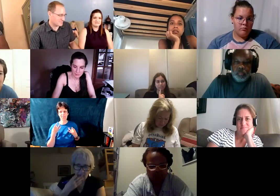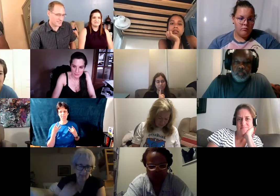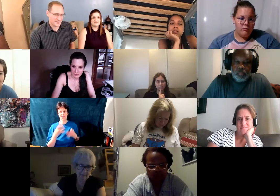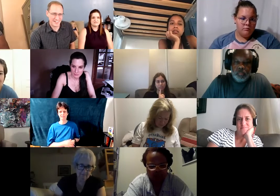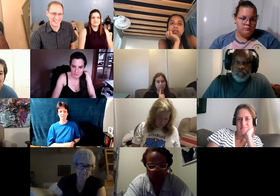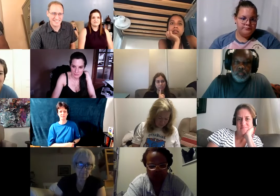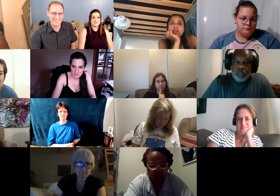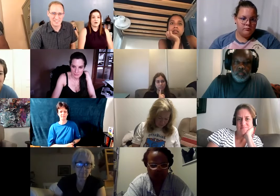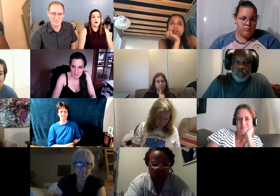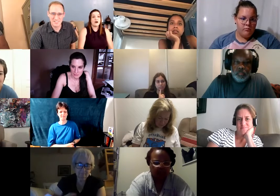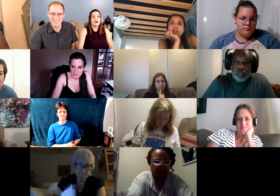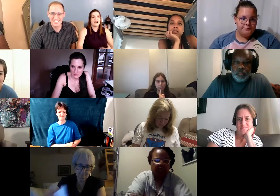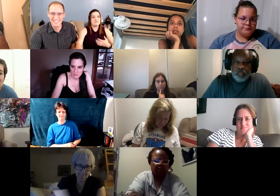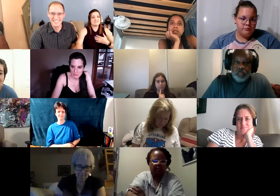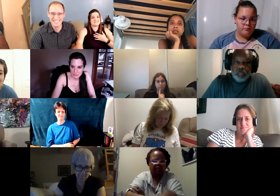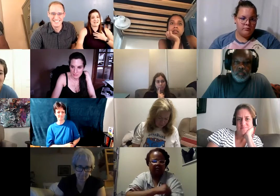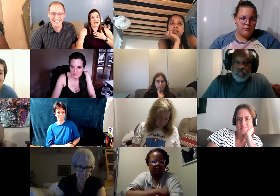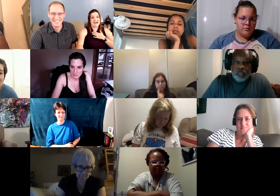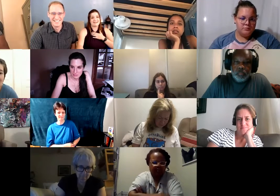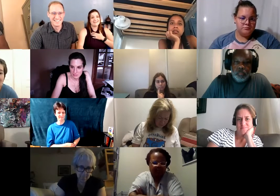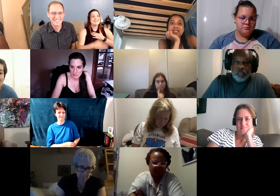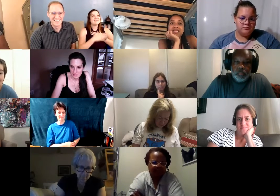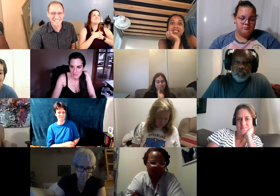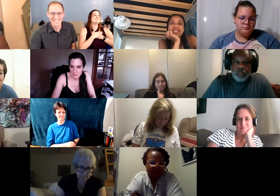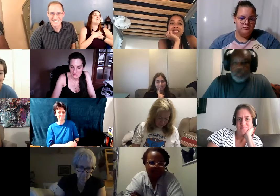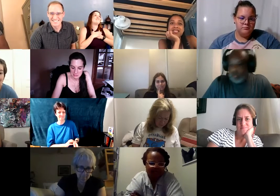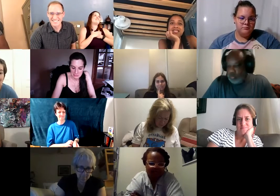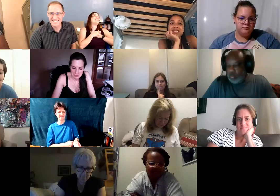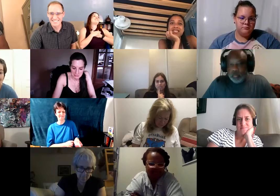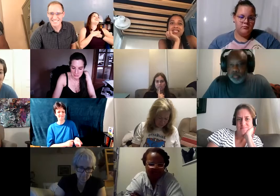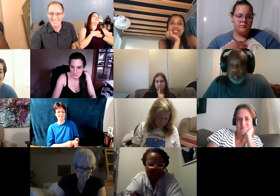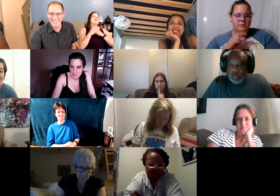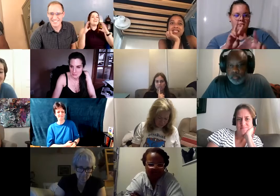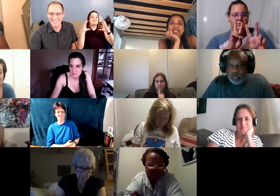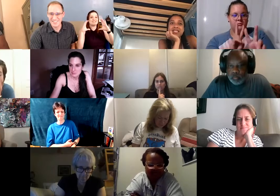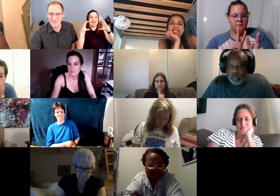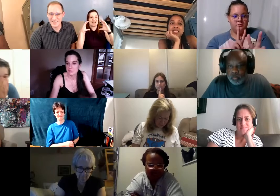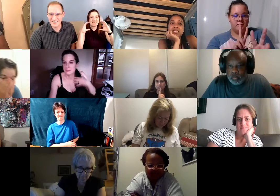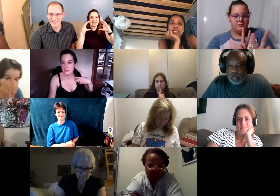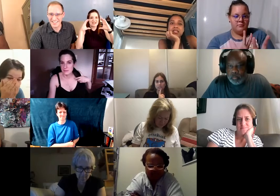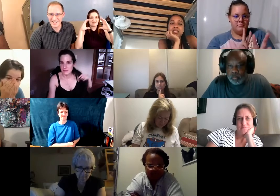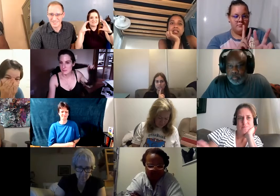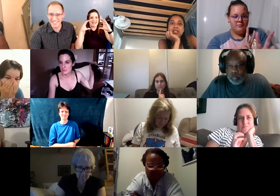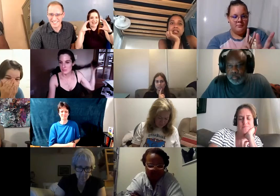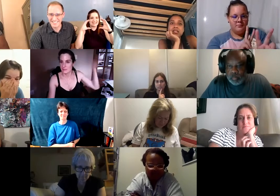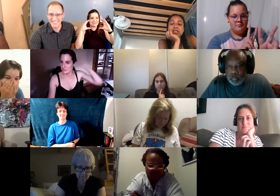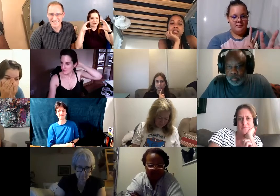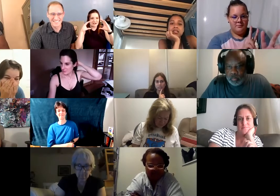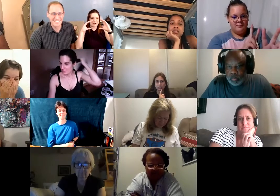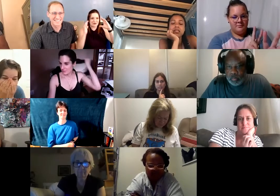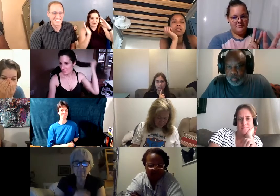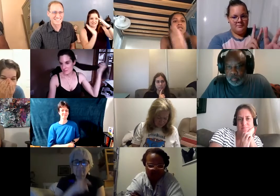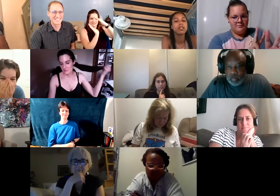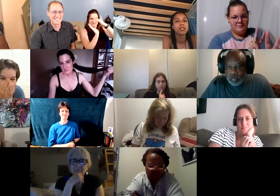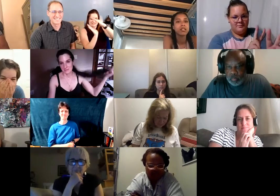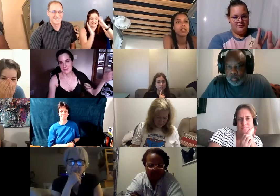lost a computer today. Rest in peace. oh, I was sad. It was my favorite. Try It my best to rescue that was little an guy. Alienware.